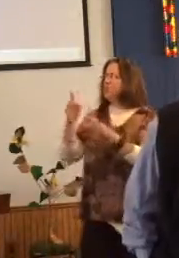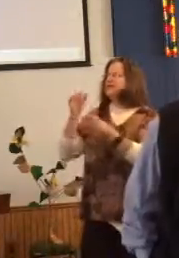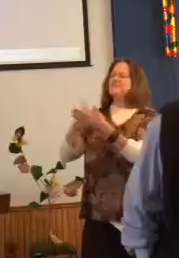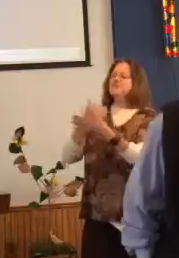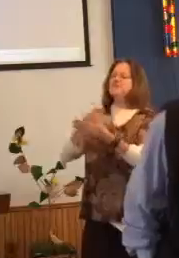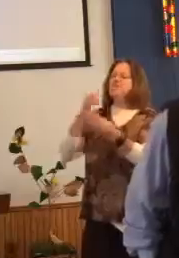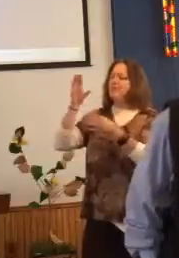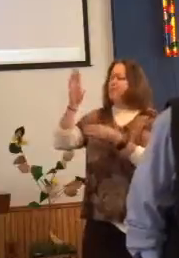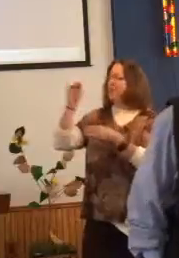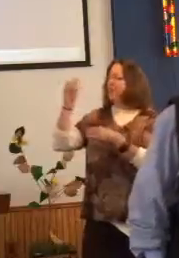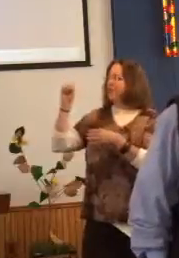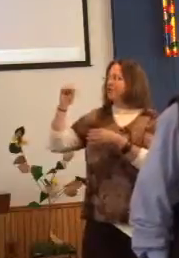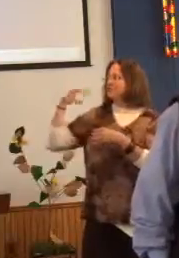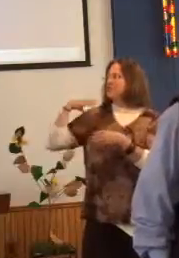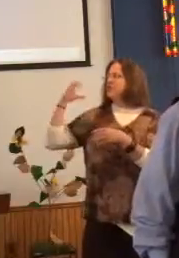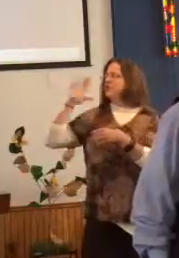else.